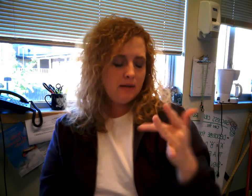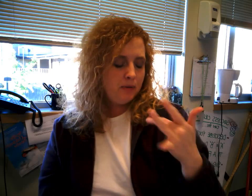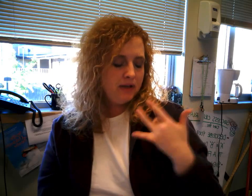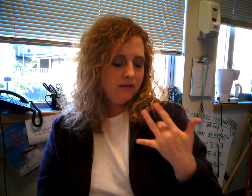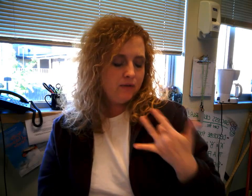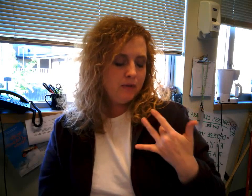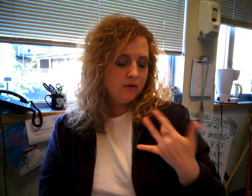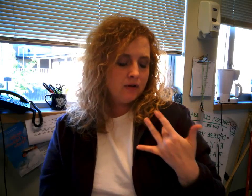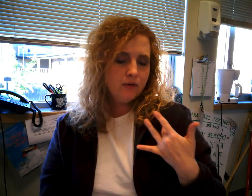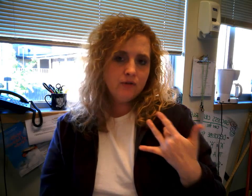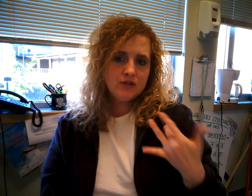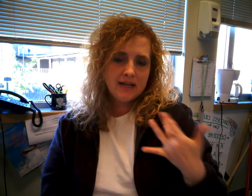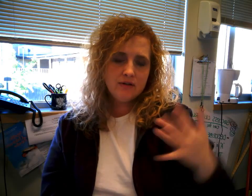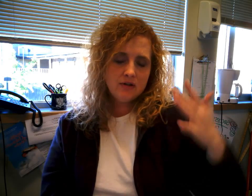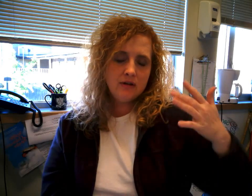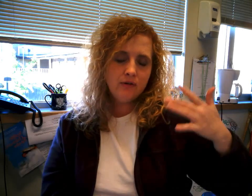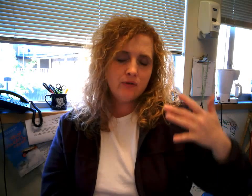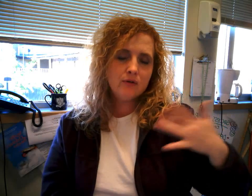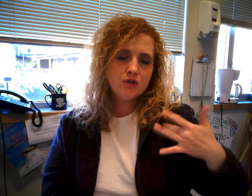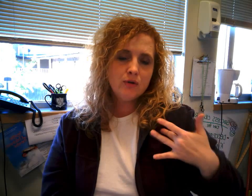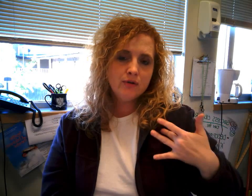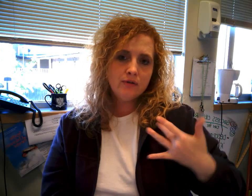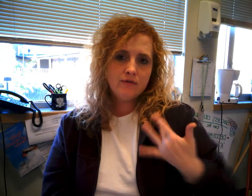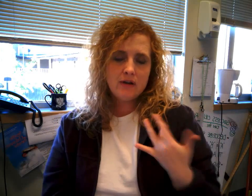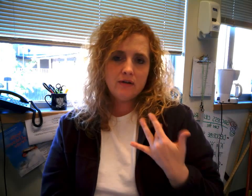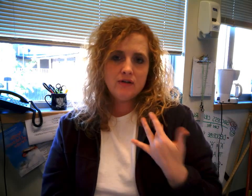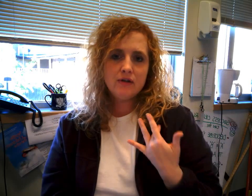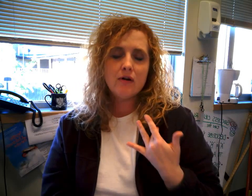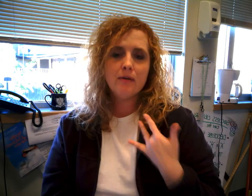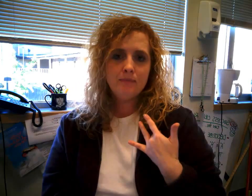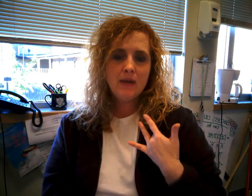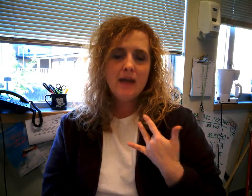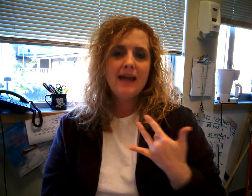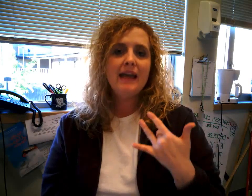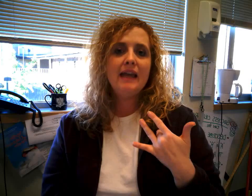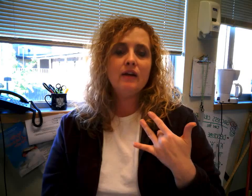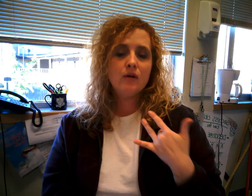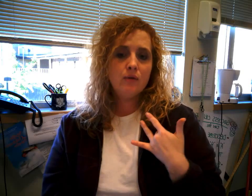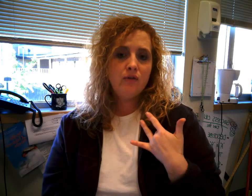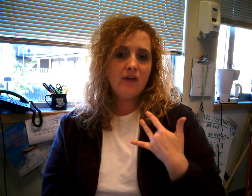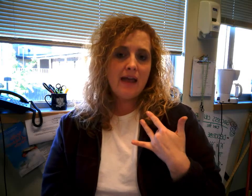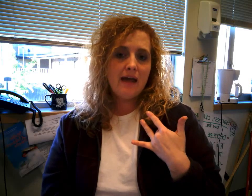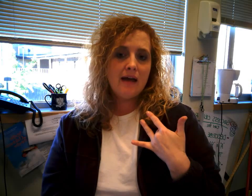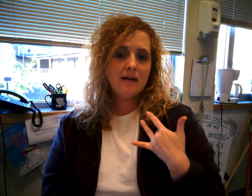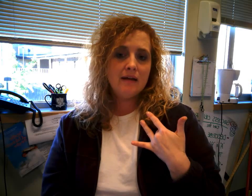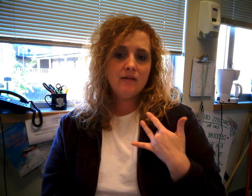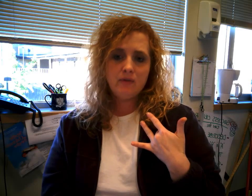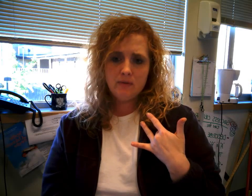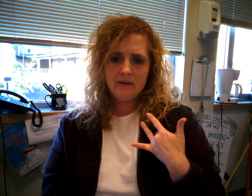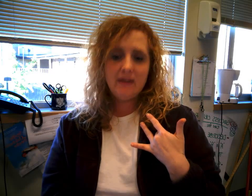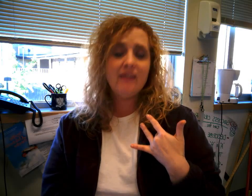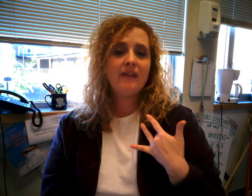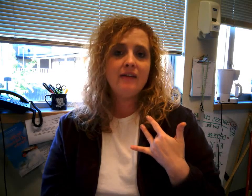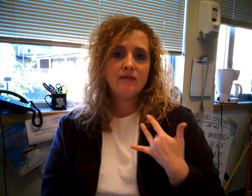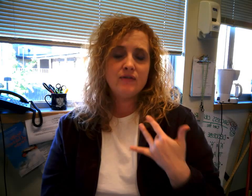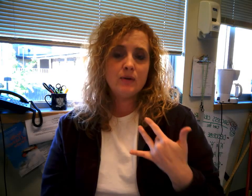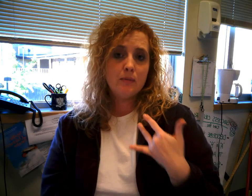one is loan. So borrow and loan, like I'm borrowing money, I'm loaning money. I believe